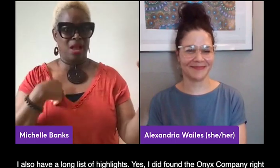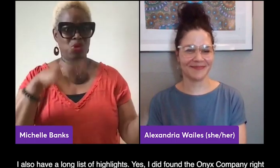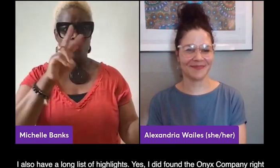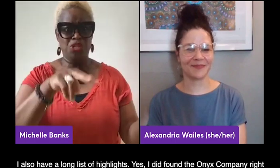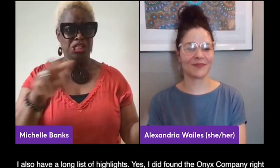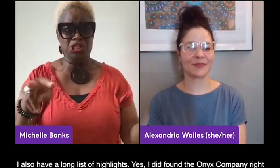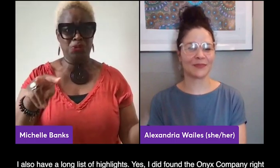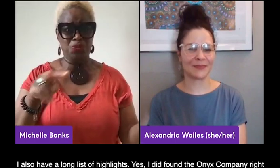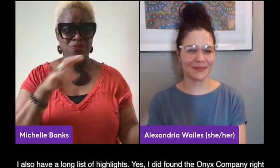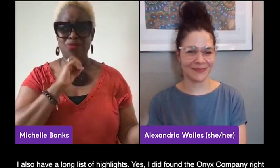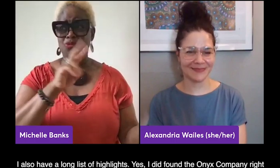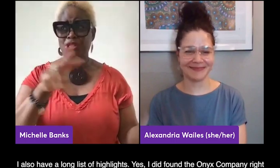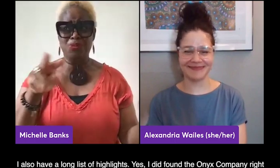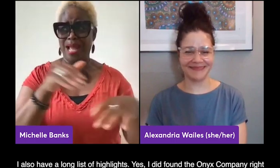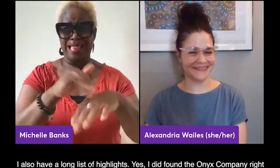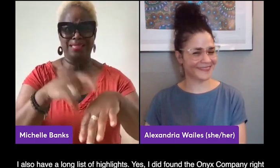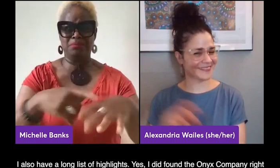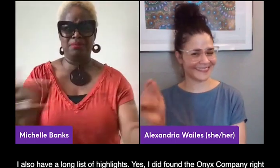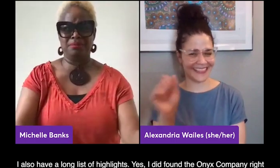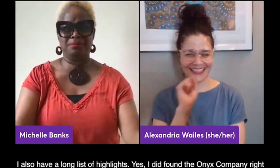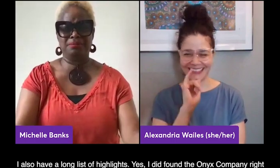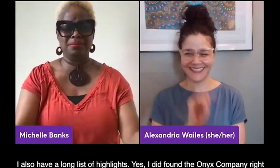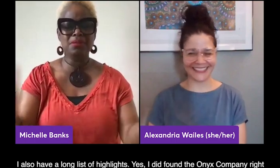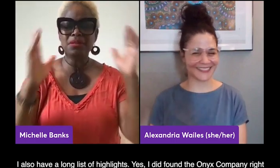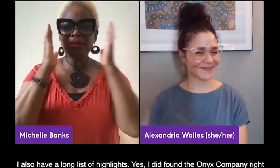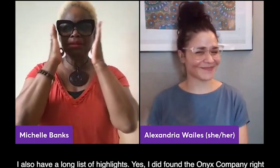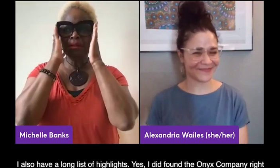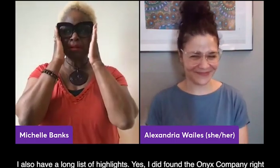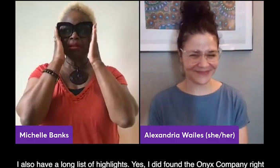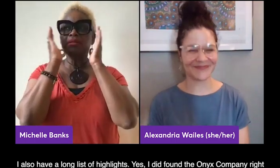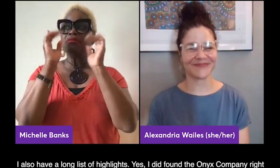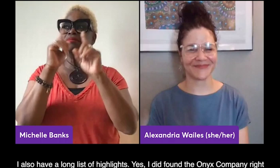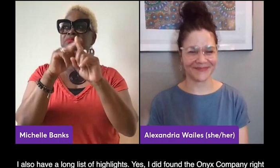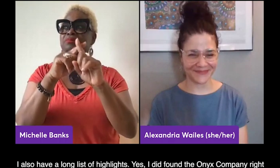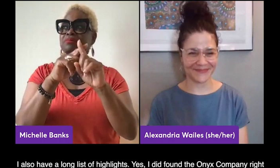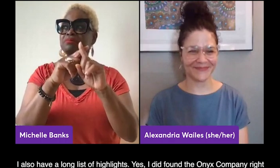I was 22 years old at the time. I love it.